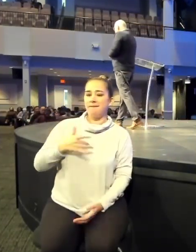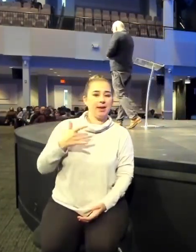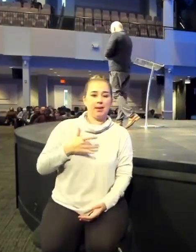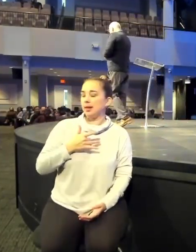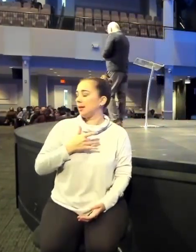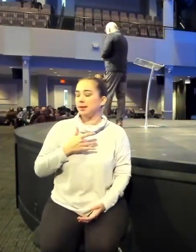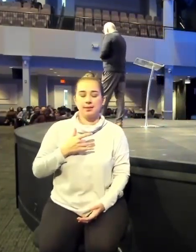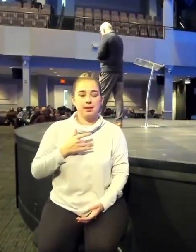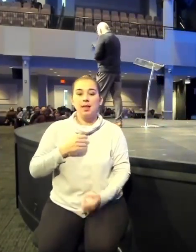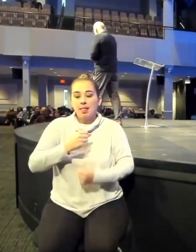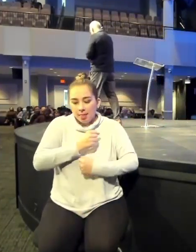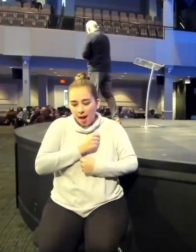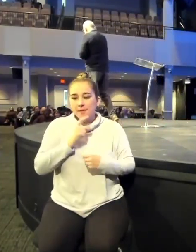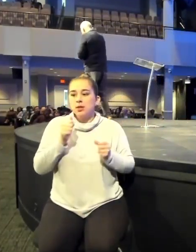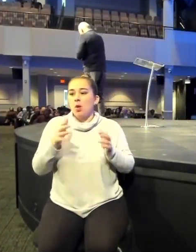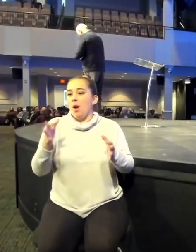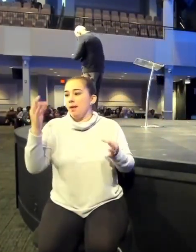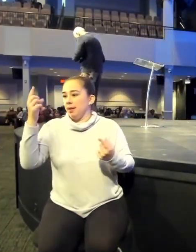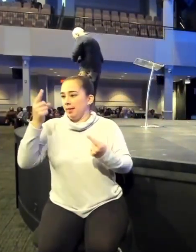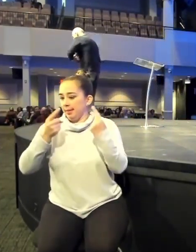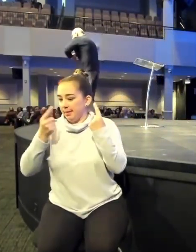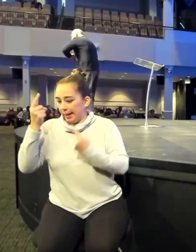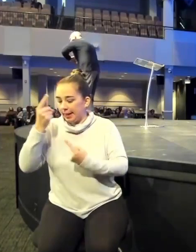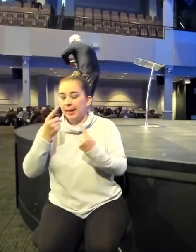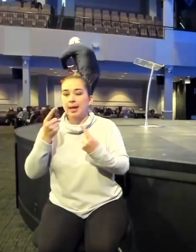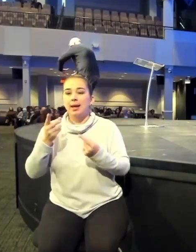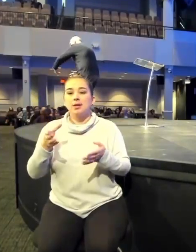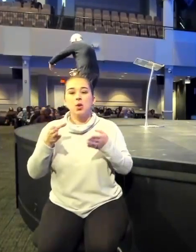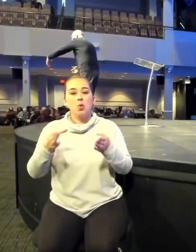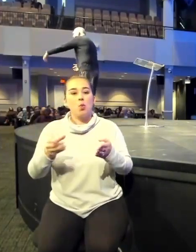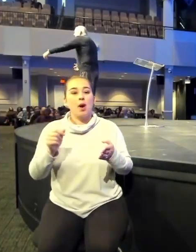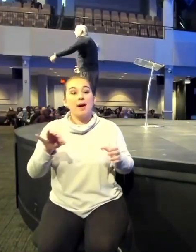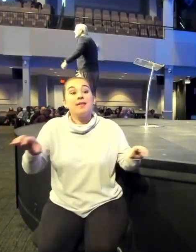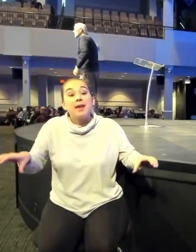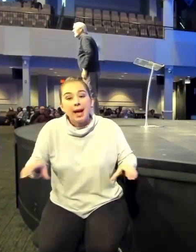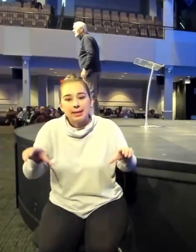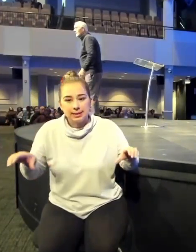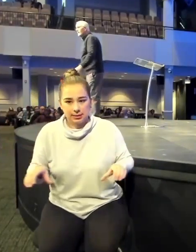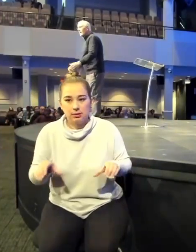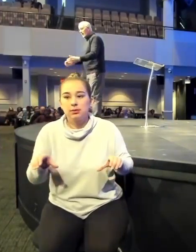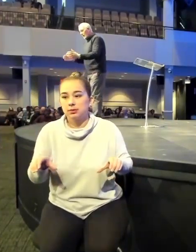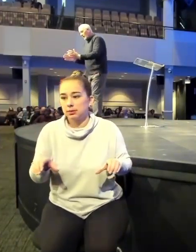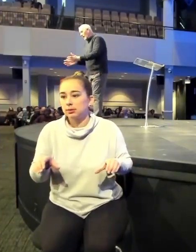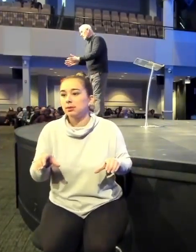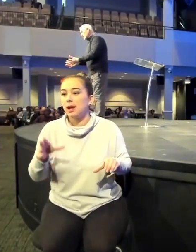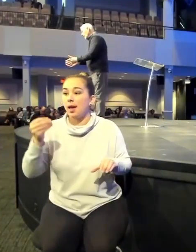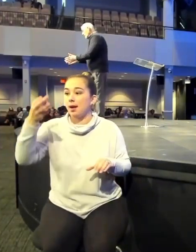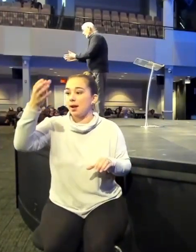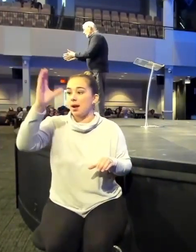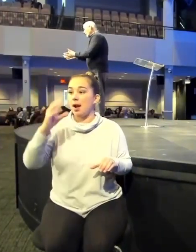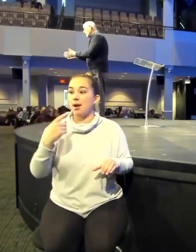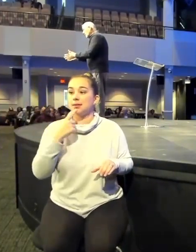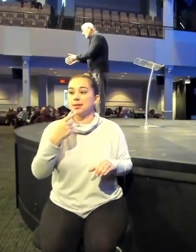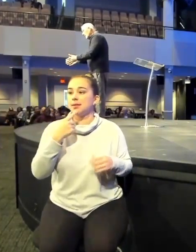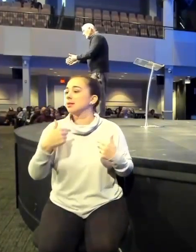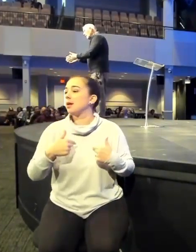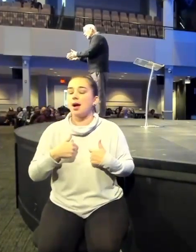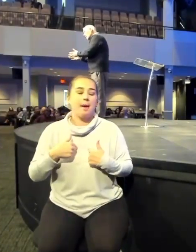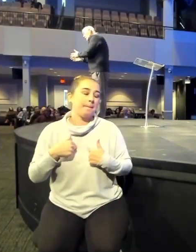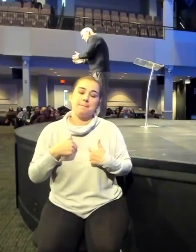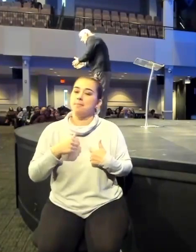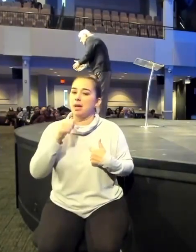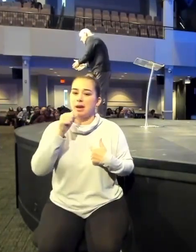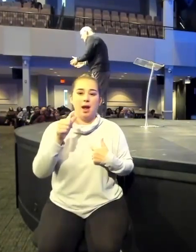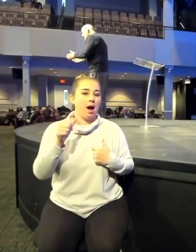way of thinking. It's a way of acting. And God said, I'm not going to leave you